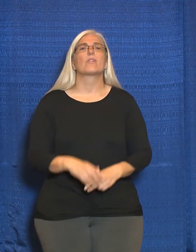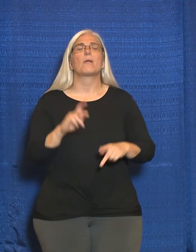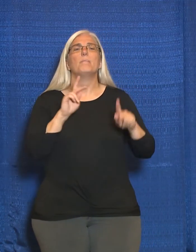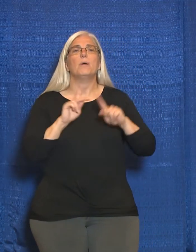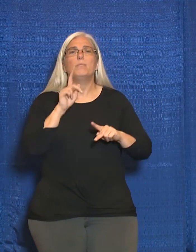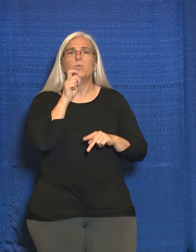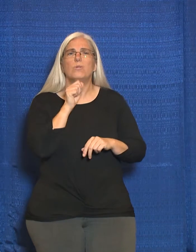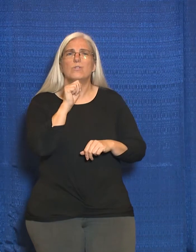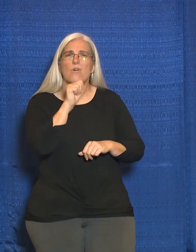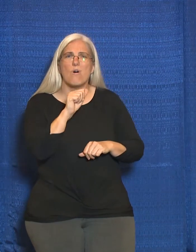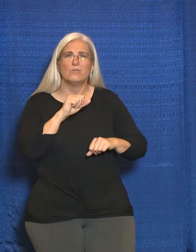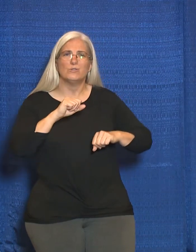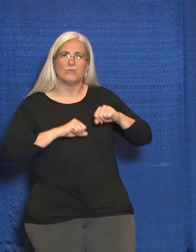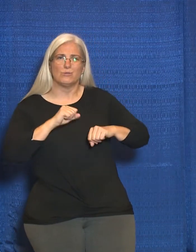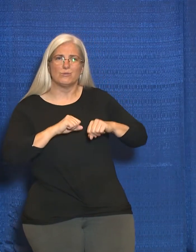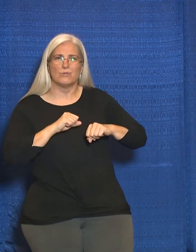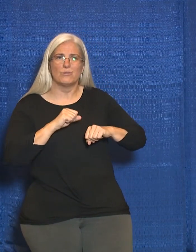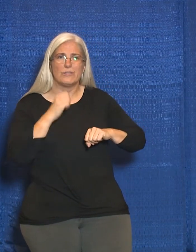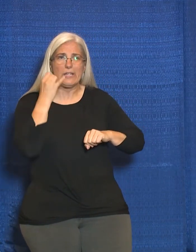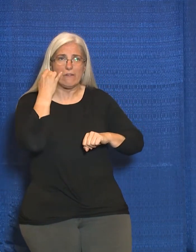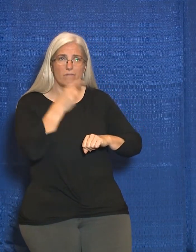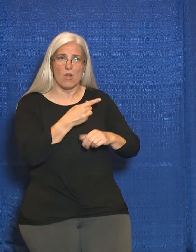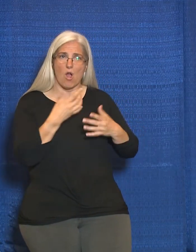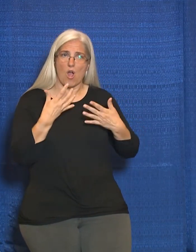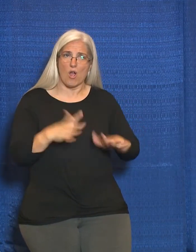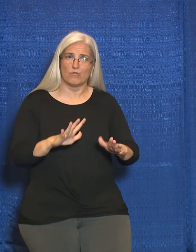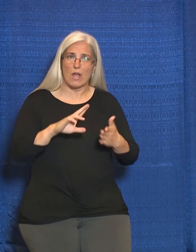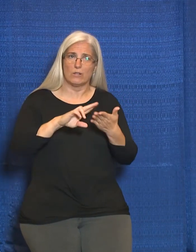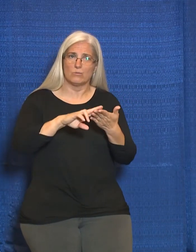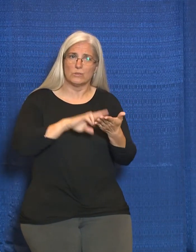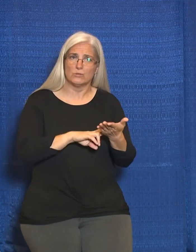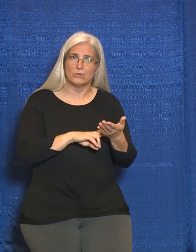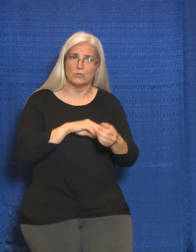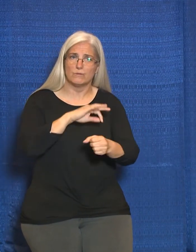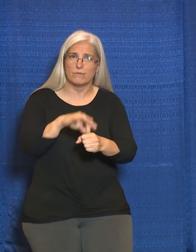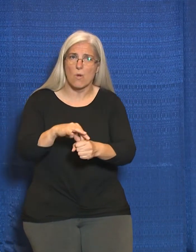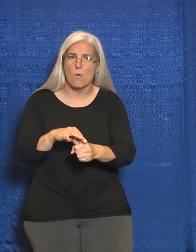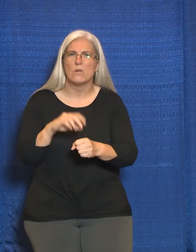Anyone who is not sure whether they are registered to vote should register.